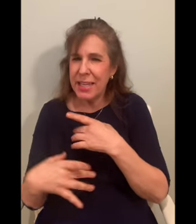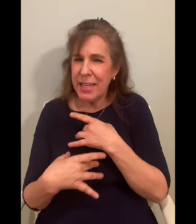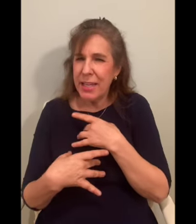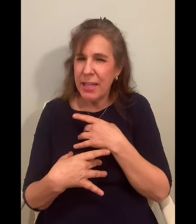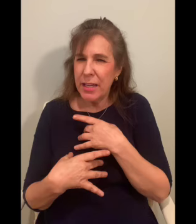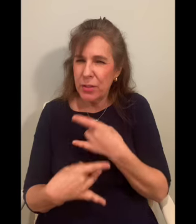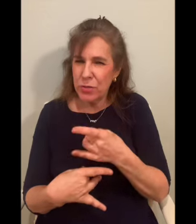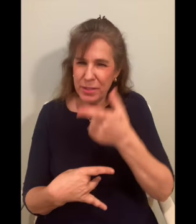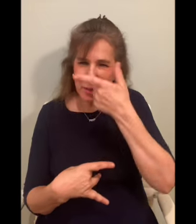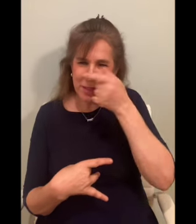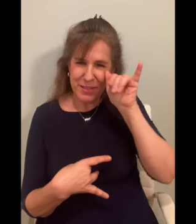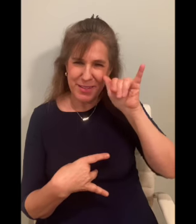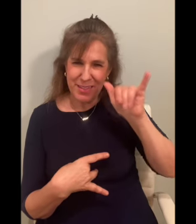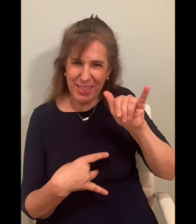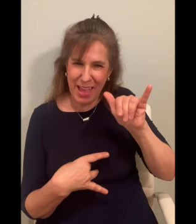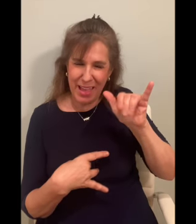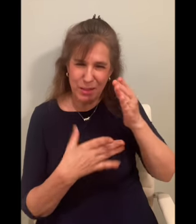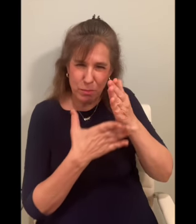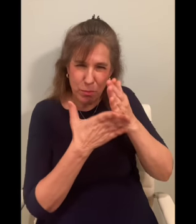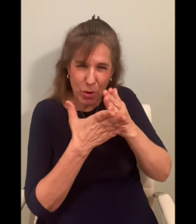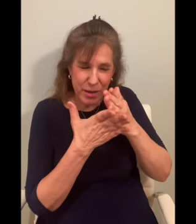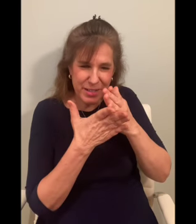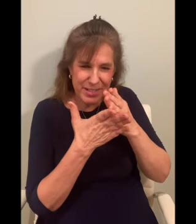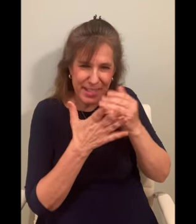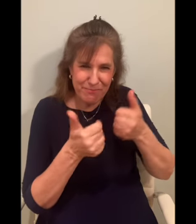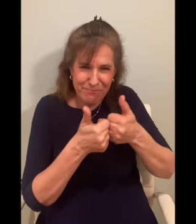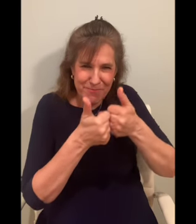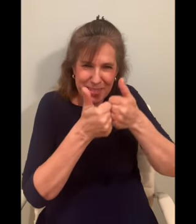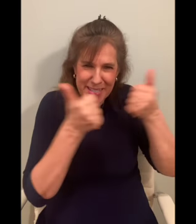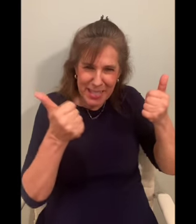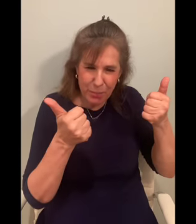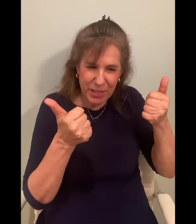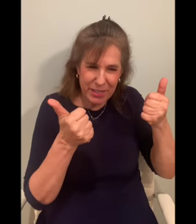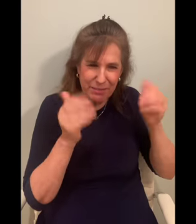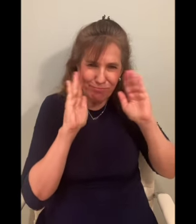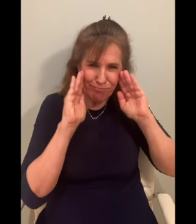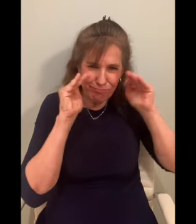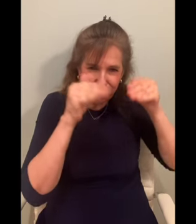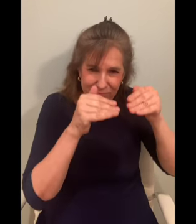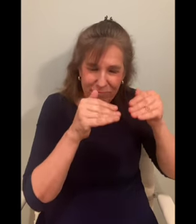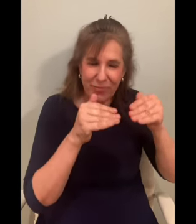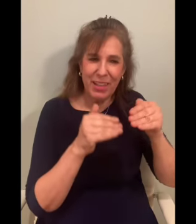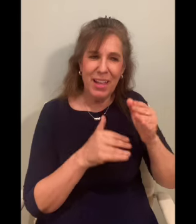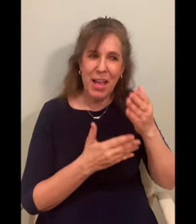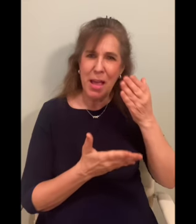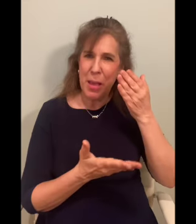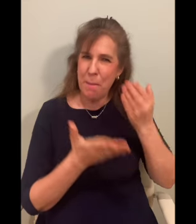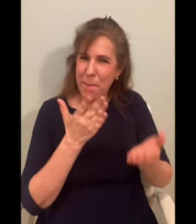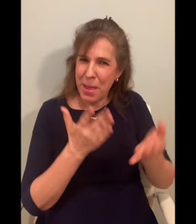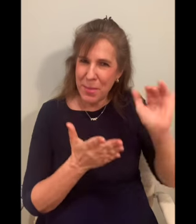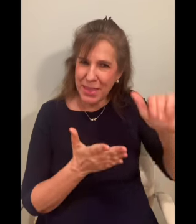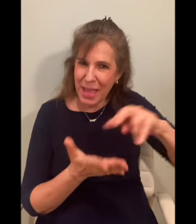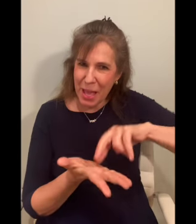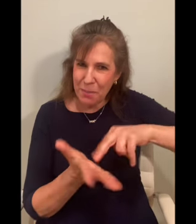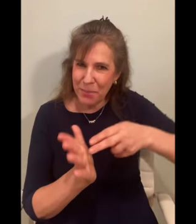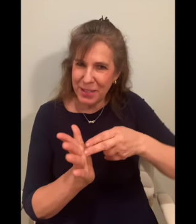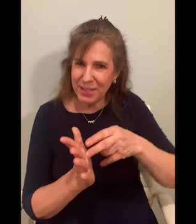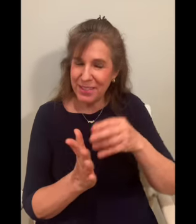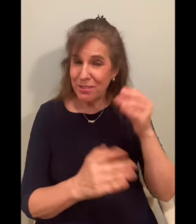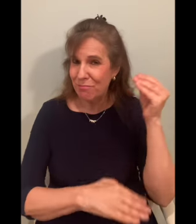it seems just from the way it's written that maybe this is dinosaurs. I mean, what else does it doesn't say big elephants or anything else doesn't have that name big,